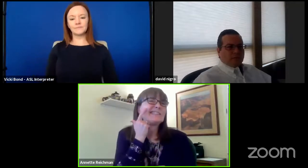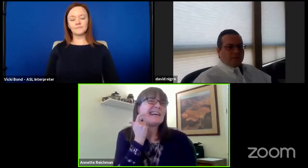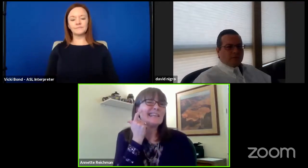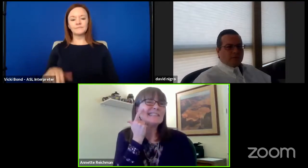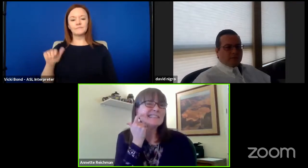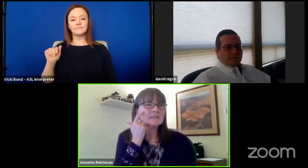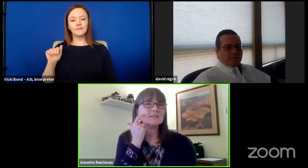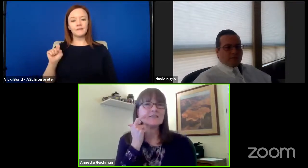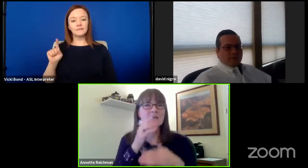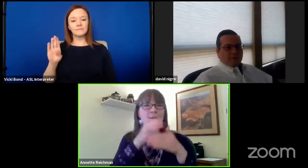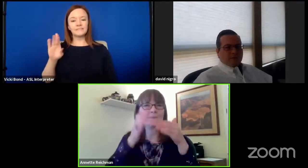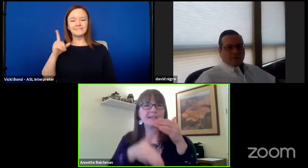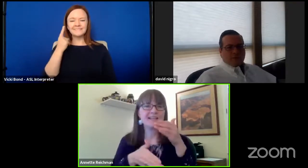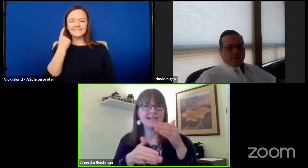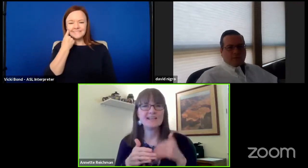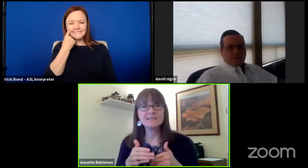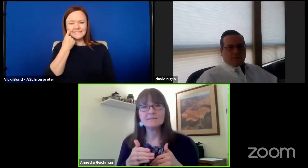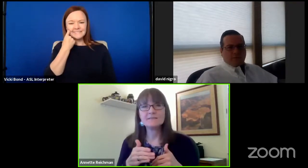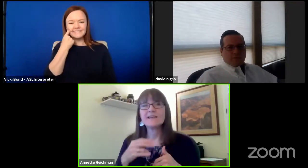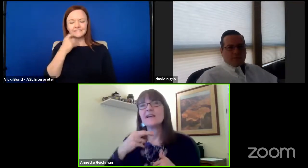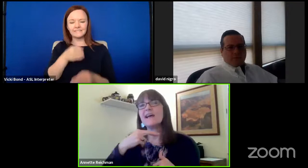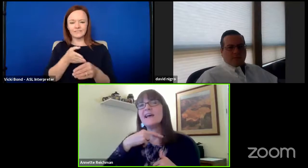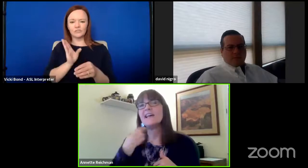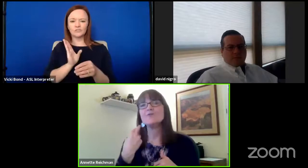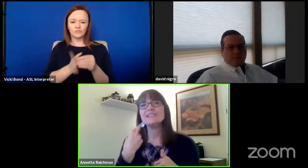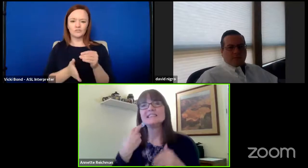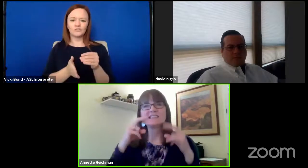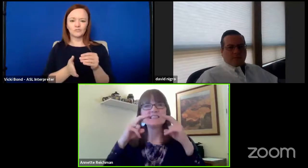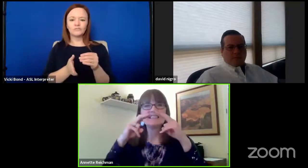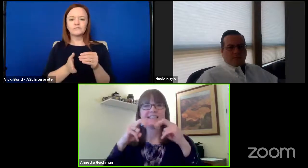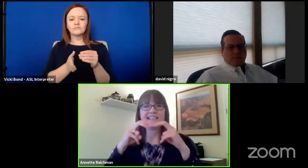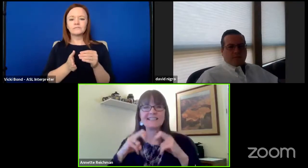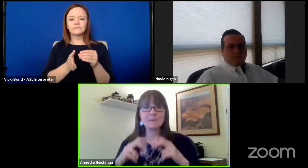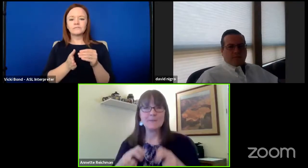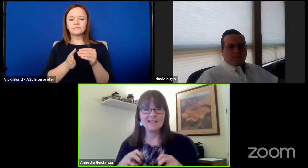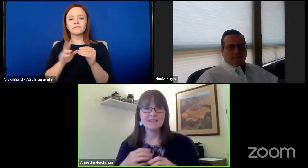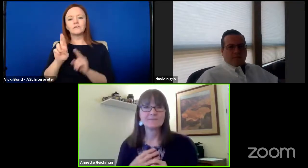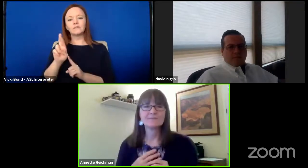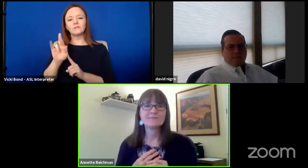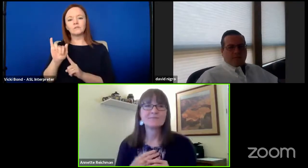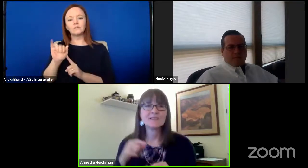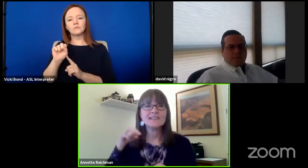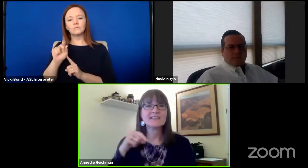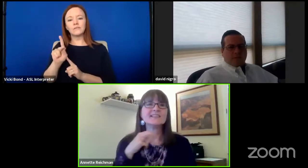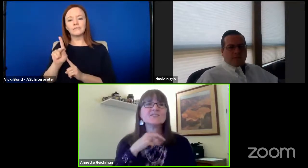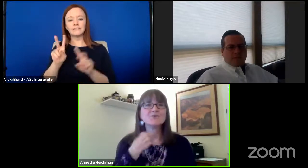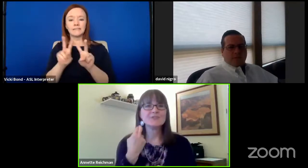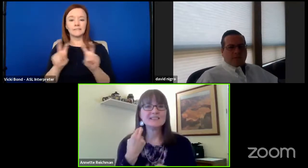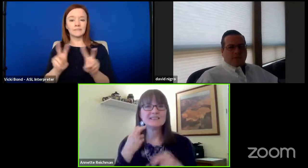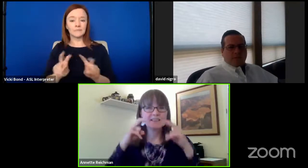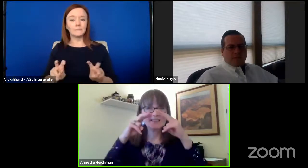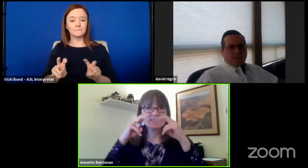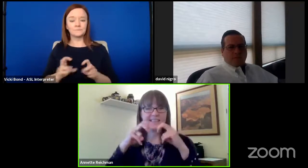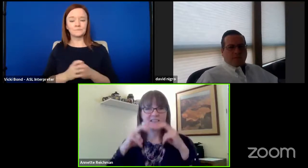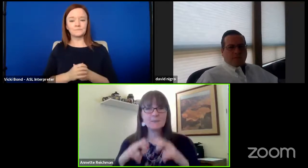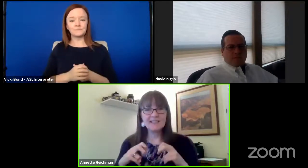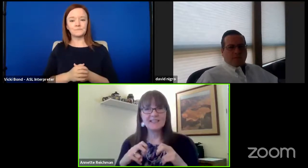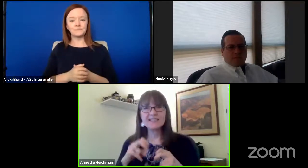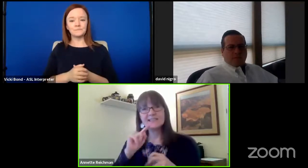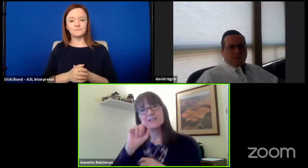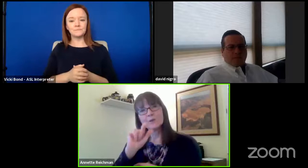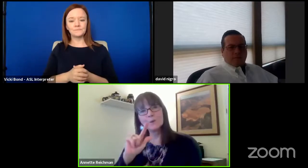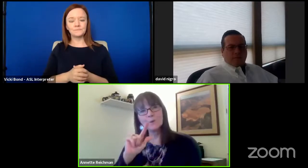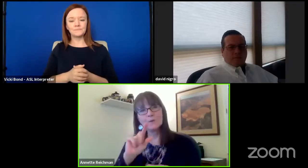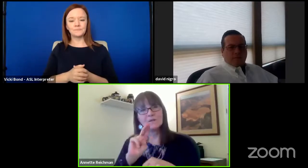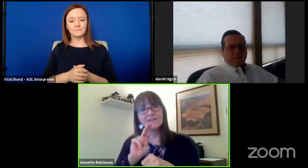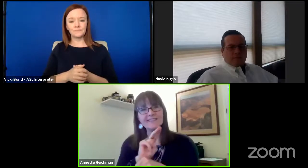ASDB just completed a risk assessment. This risk